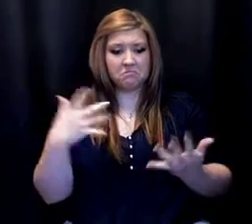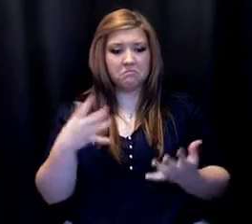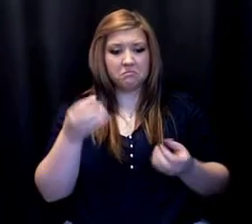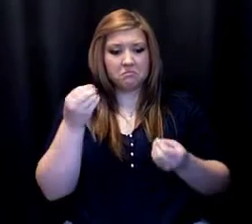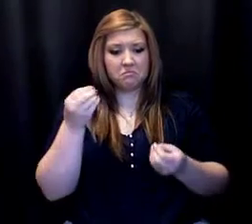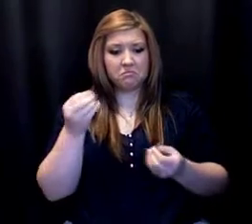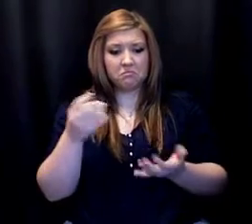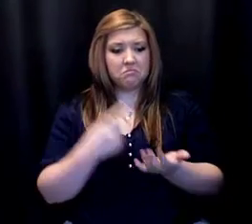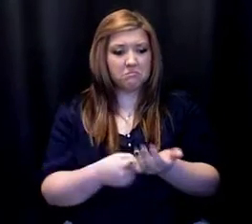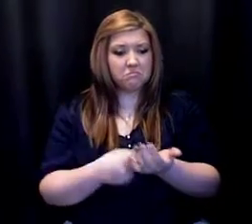Arizona.